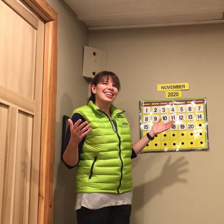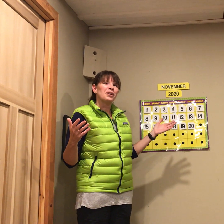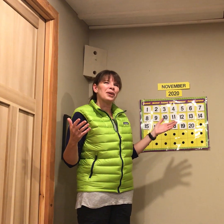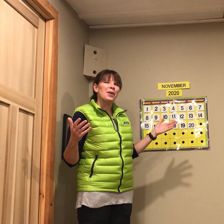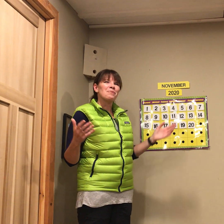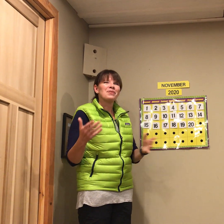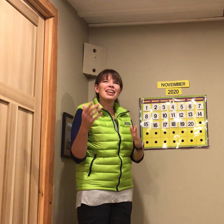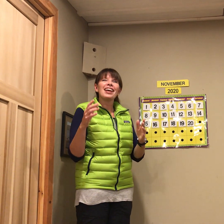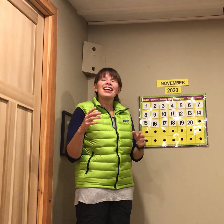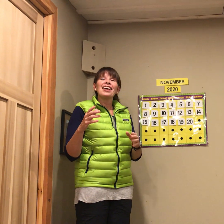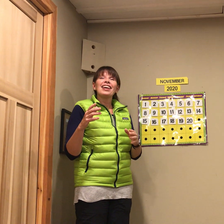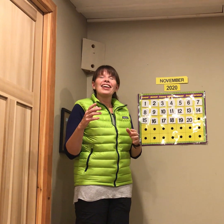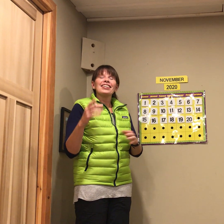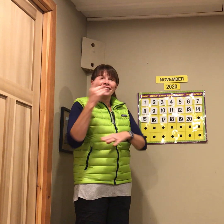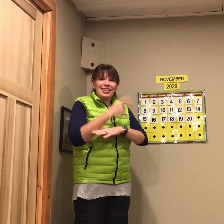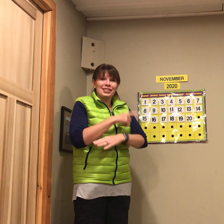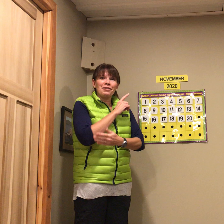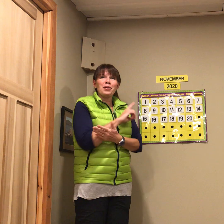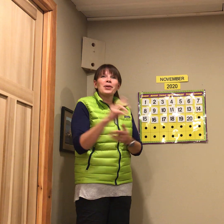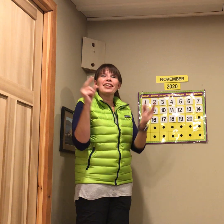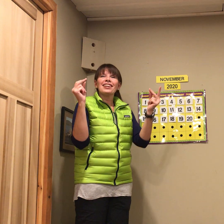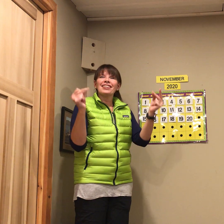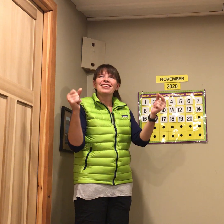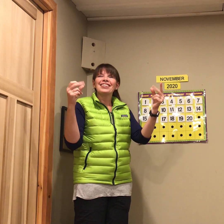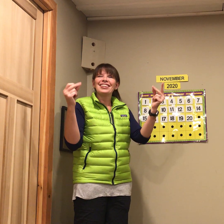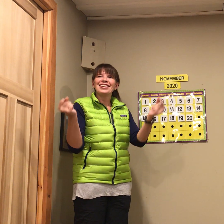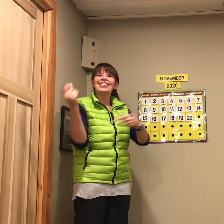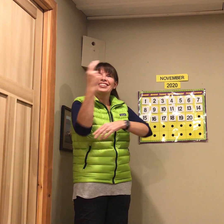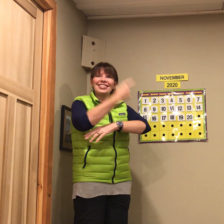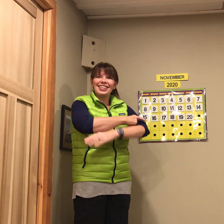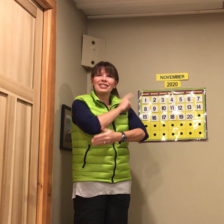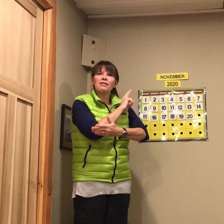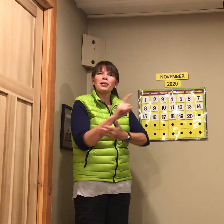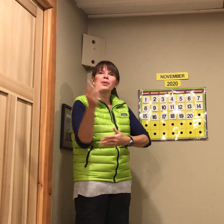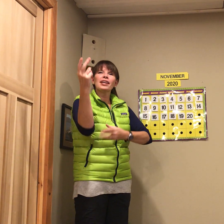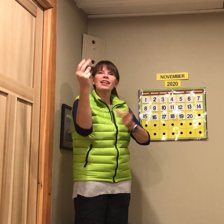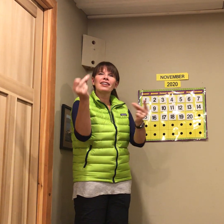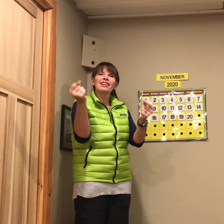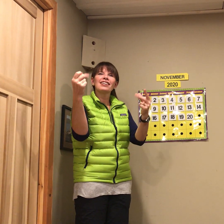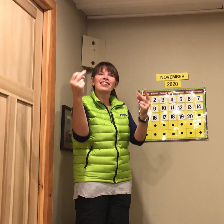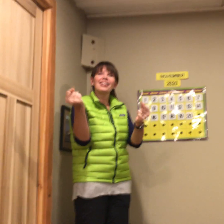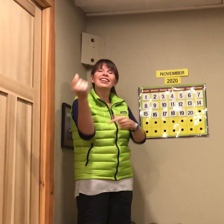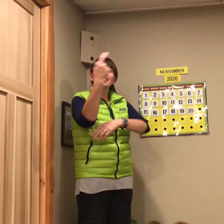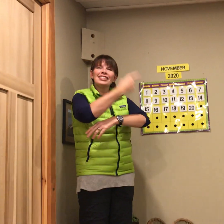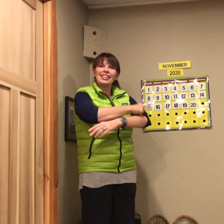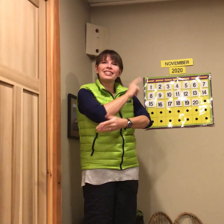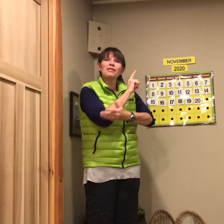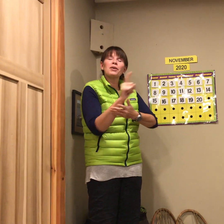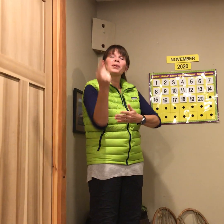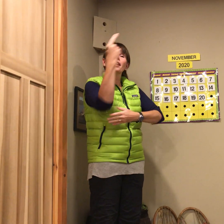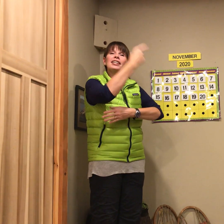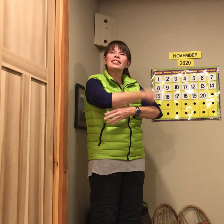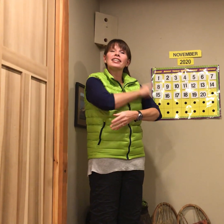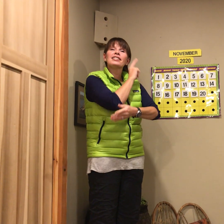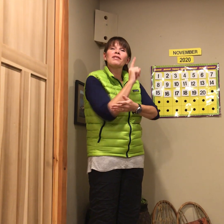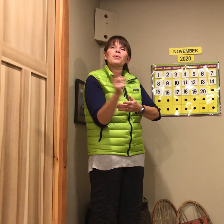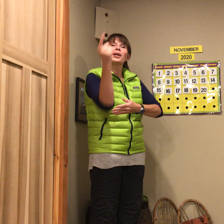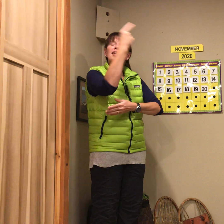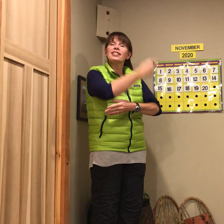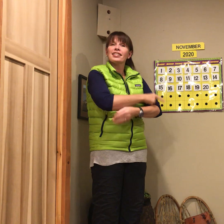Here we go. Days of the week. Days of the week. Days of the week. Days of the week. Days